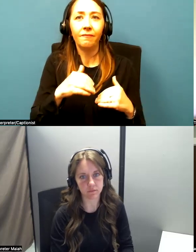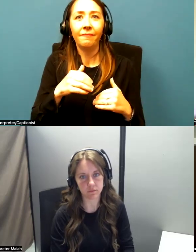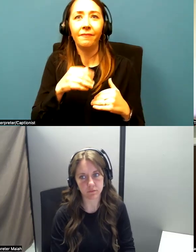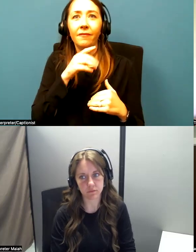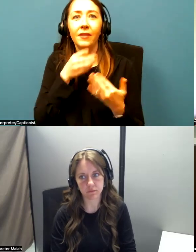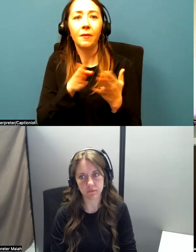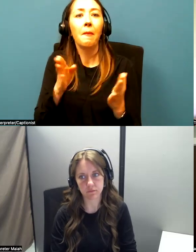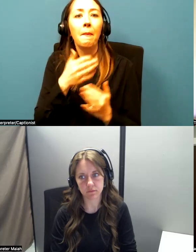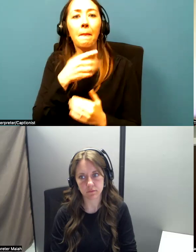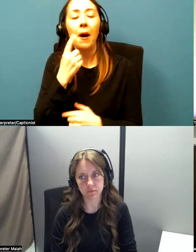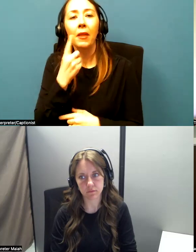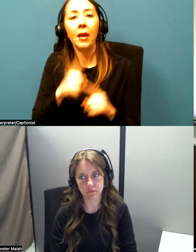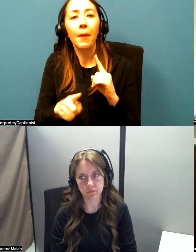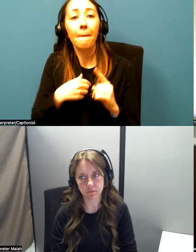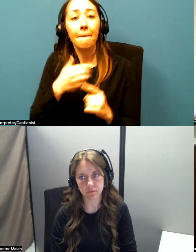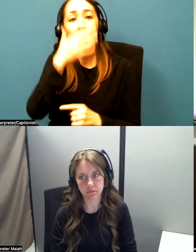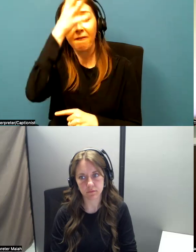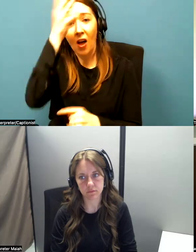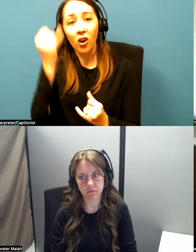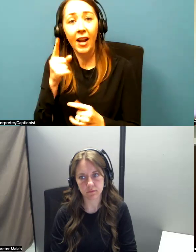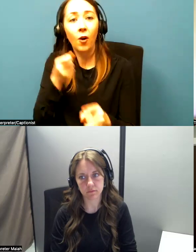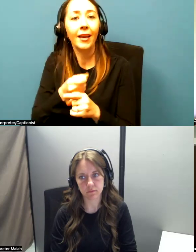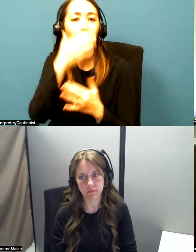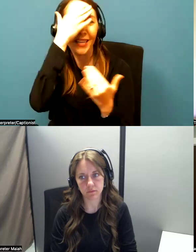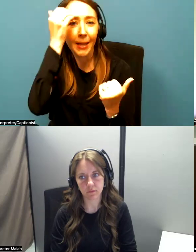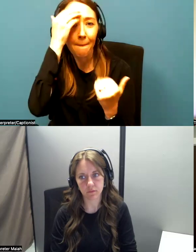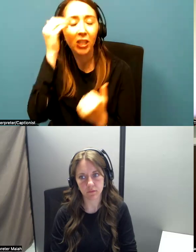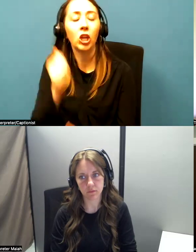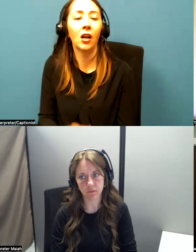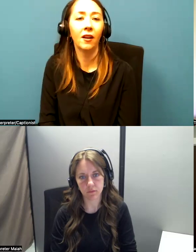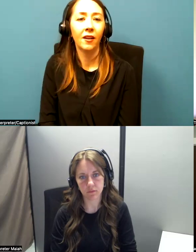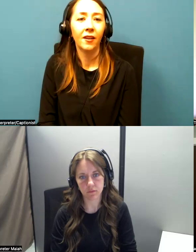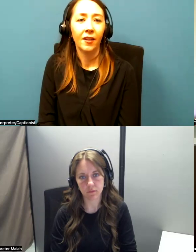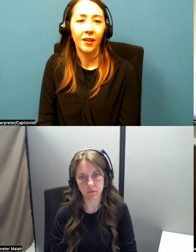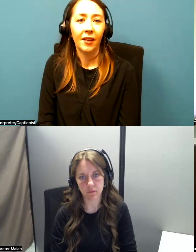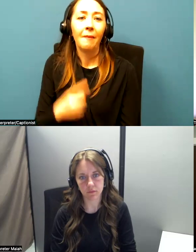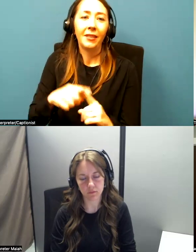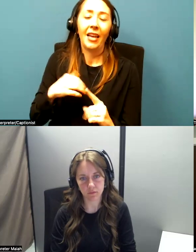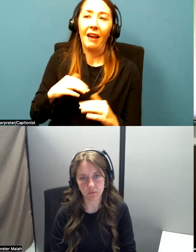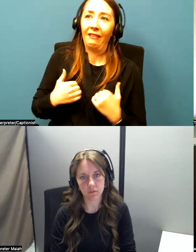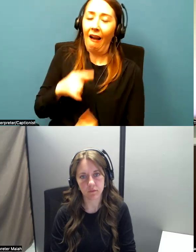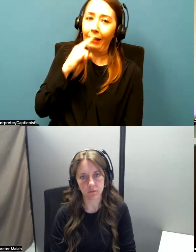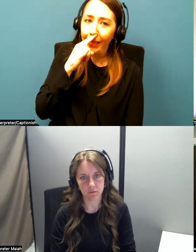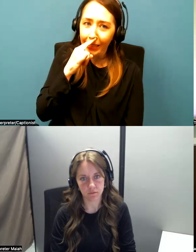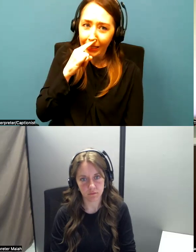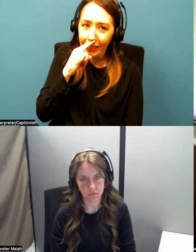father now has dementia, and um, I have young kids, and you know,